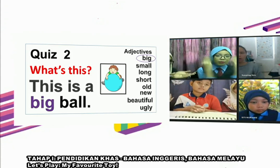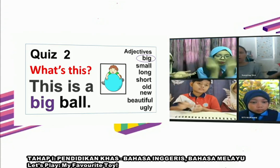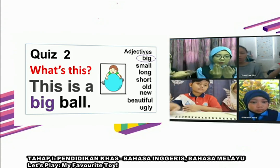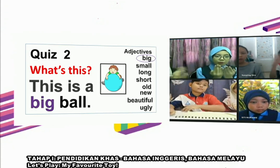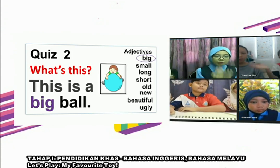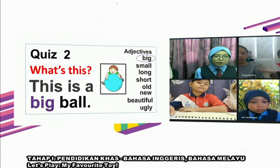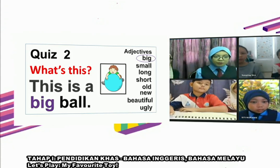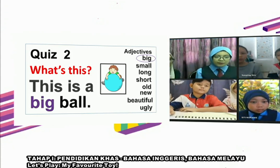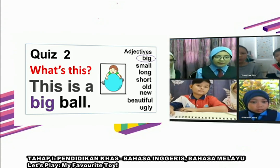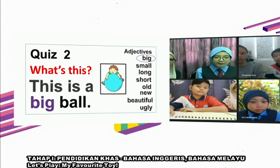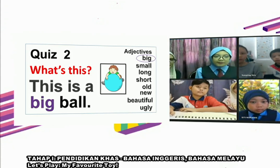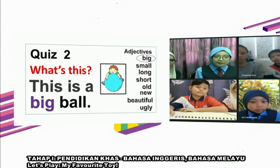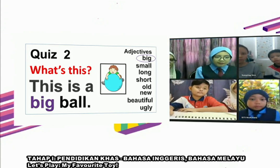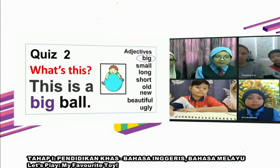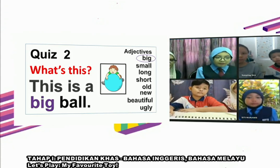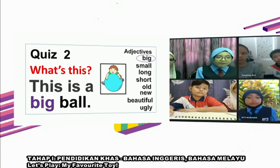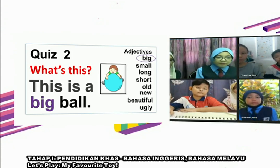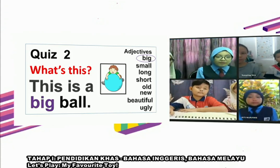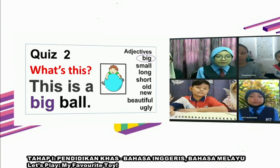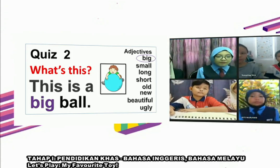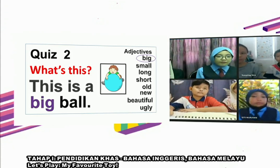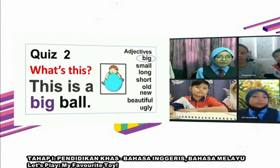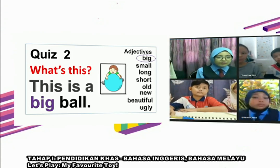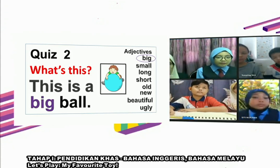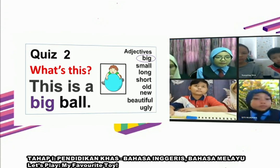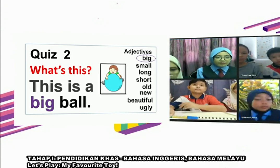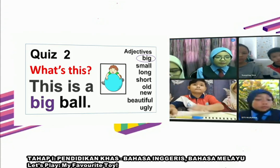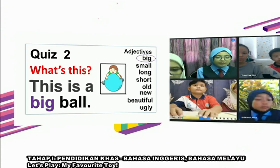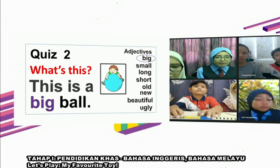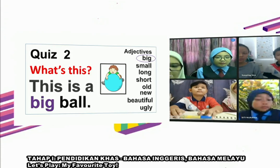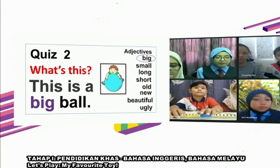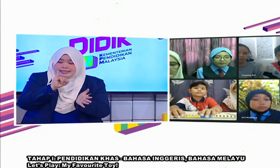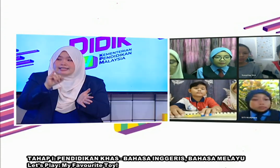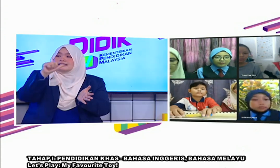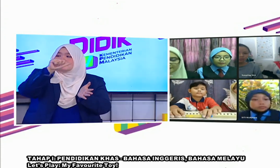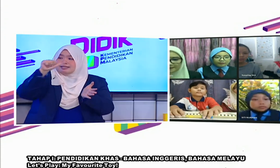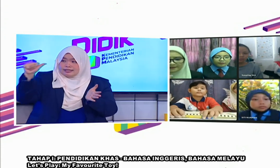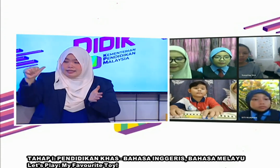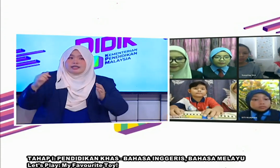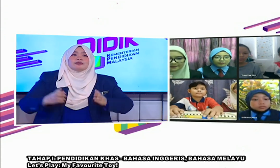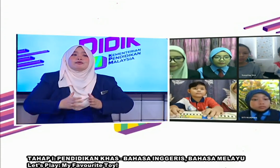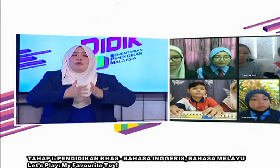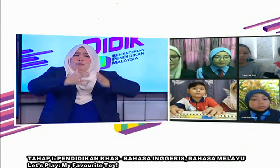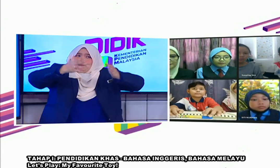Ball. Yeah. Okay. Yeah. Okay. Again. This is a...